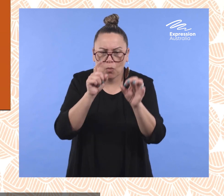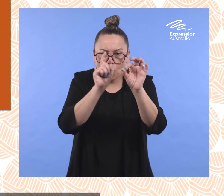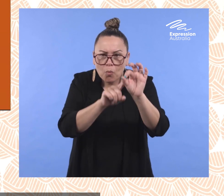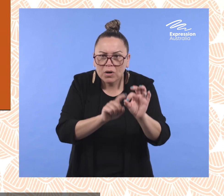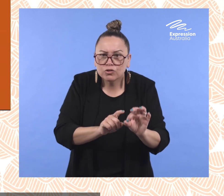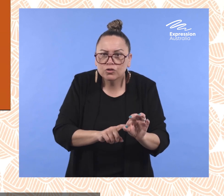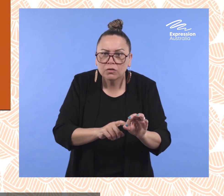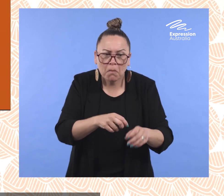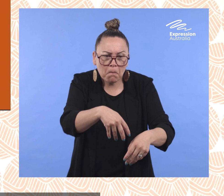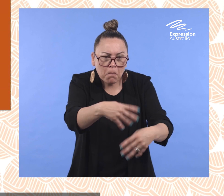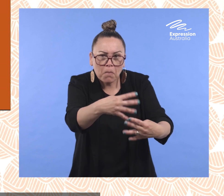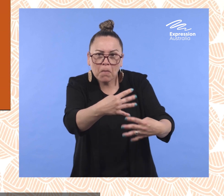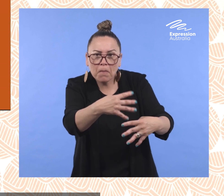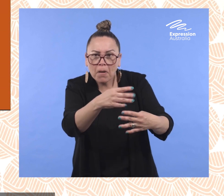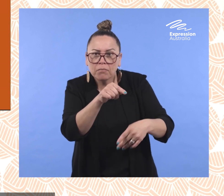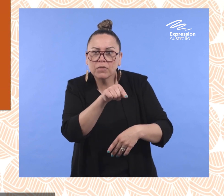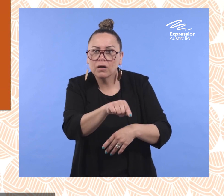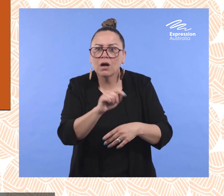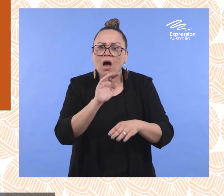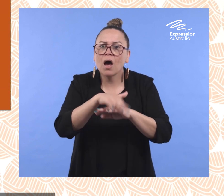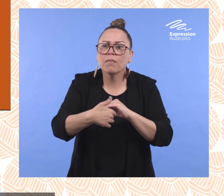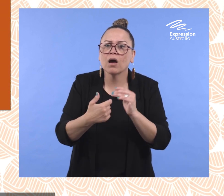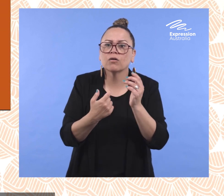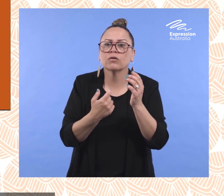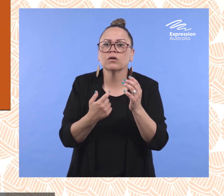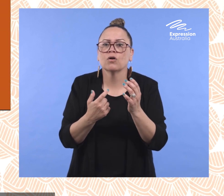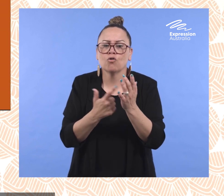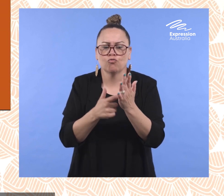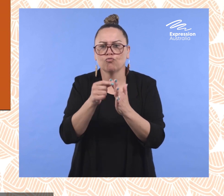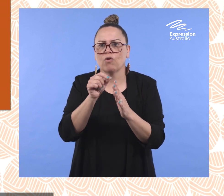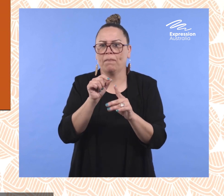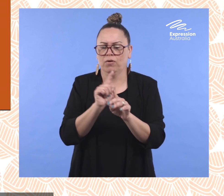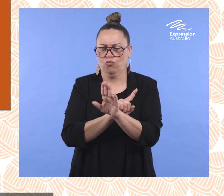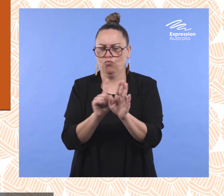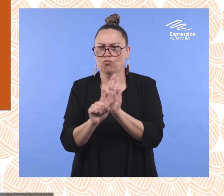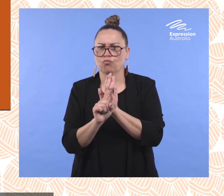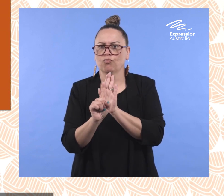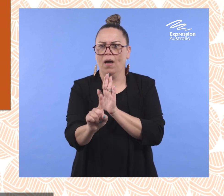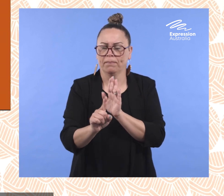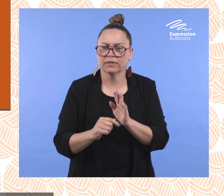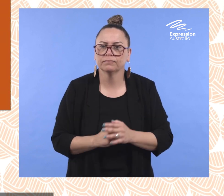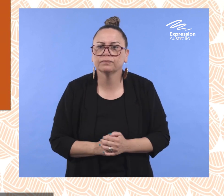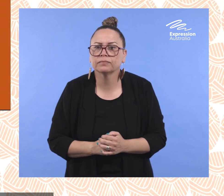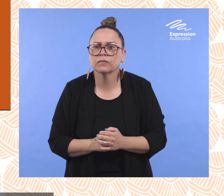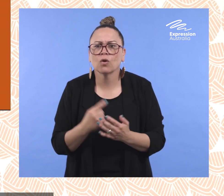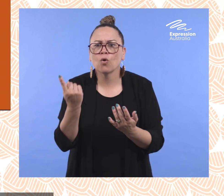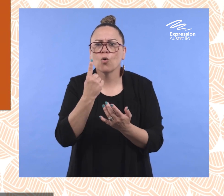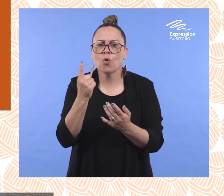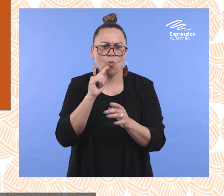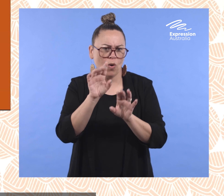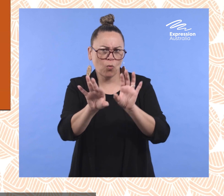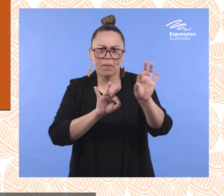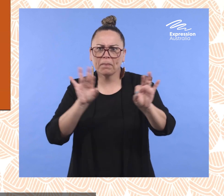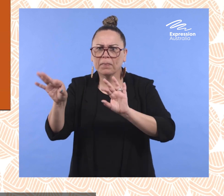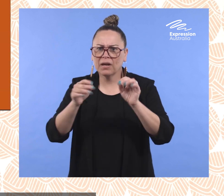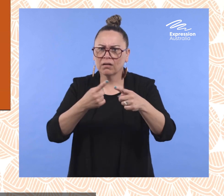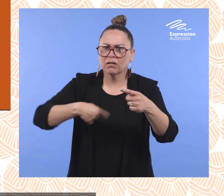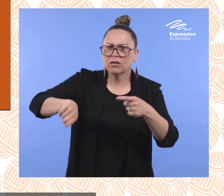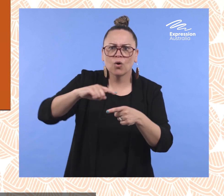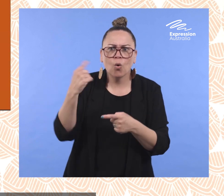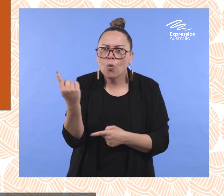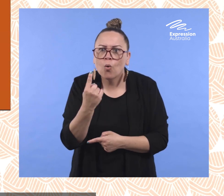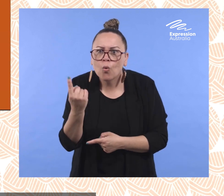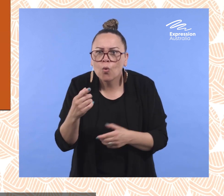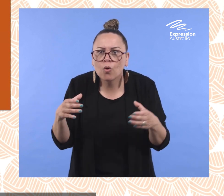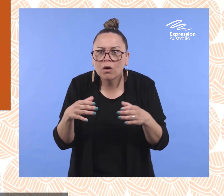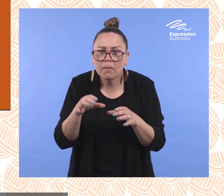We do have some questions, Aunty Munya, about representation and that kind of detail, like who appoints the